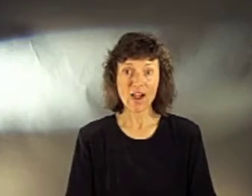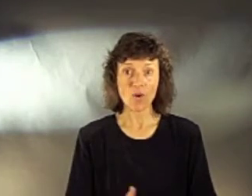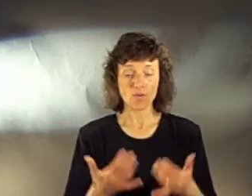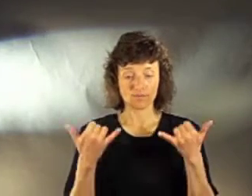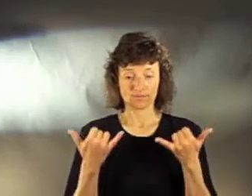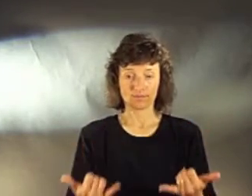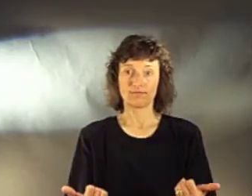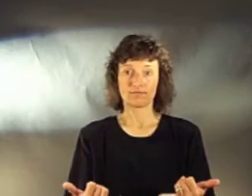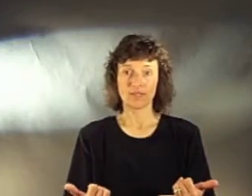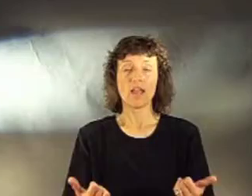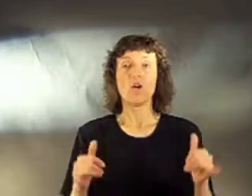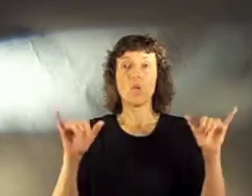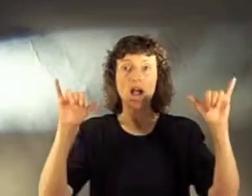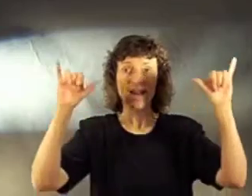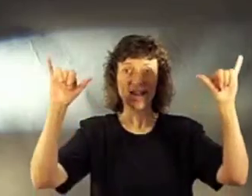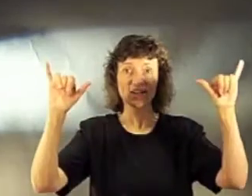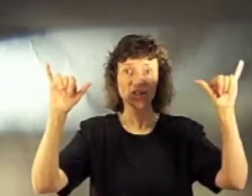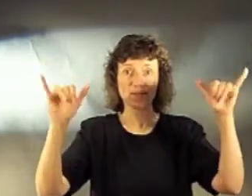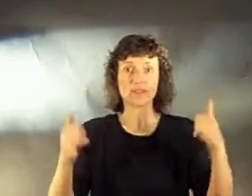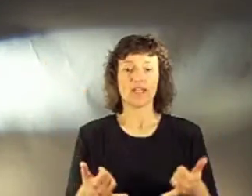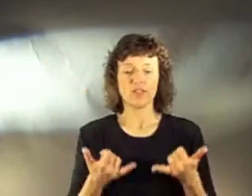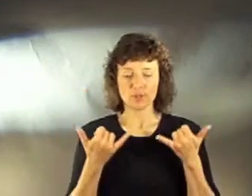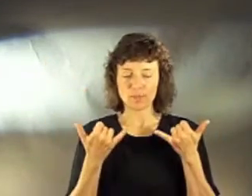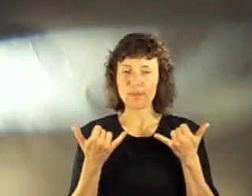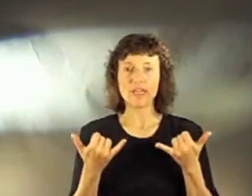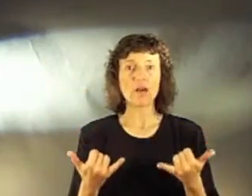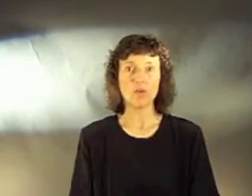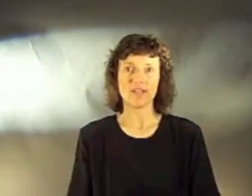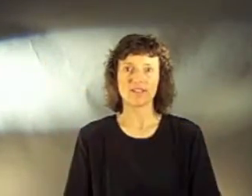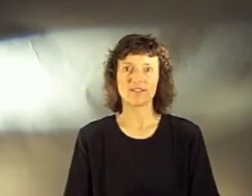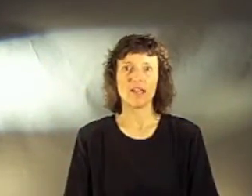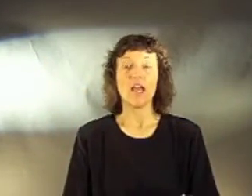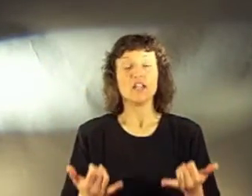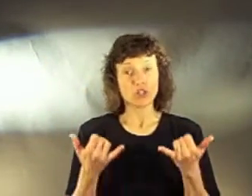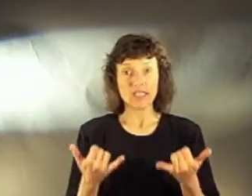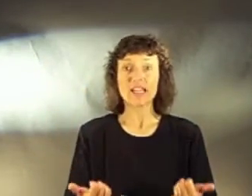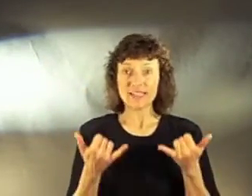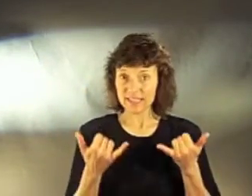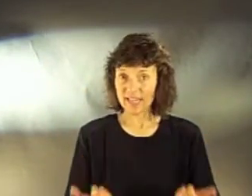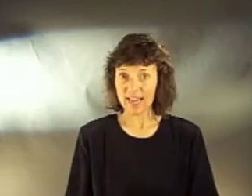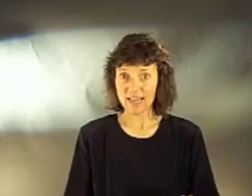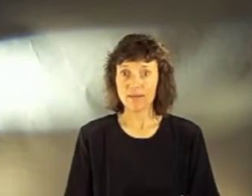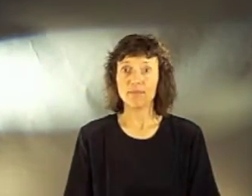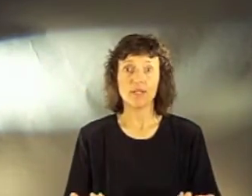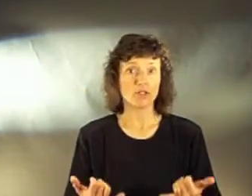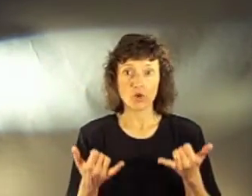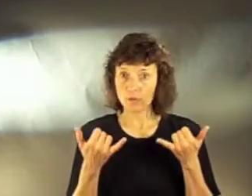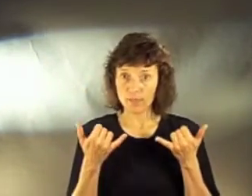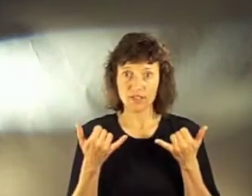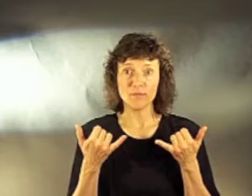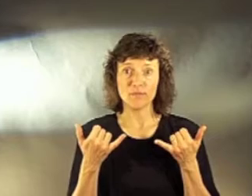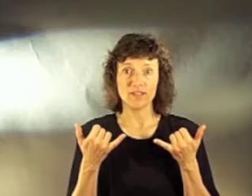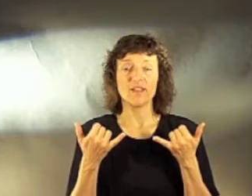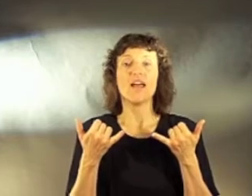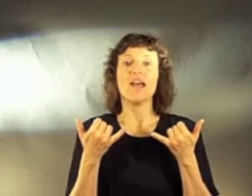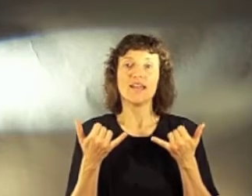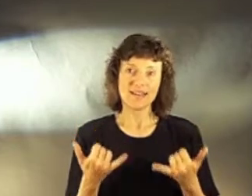Now. Y hand shapes and just bring them down once. Just like today, but don't repeat the movement.